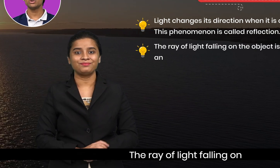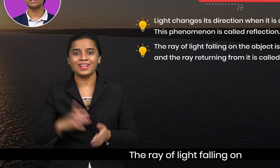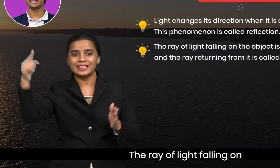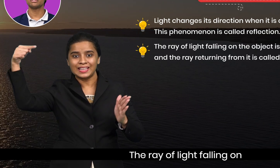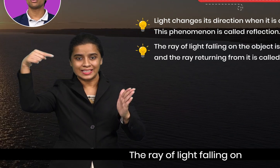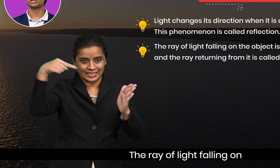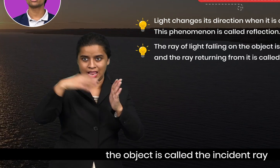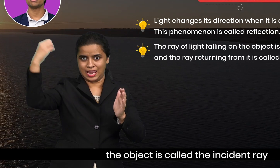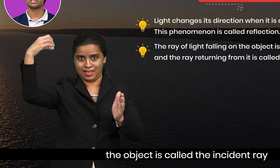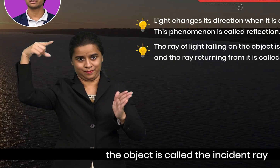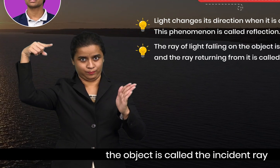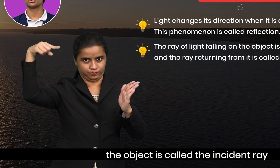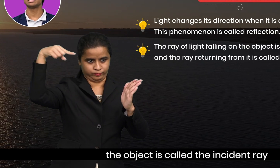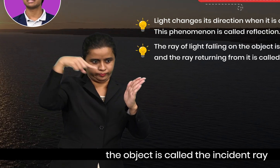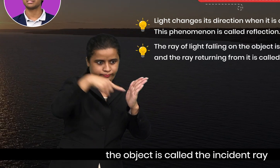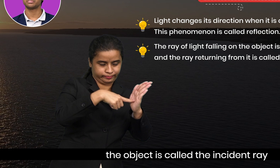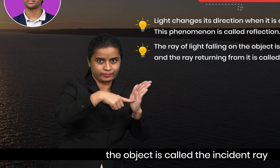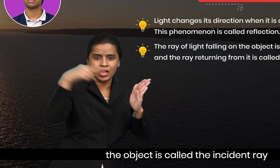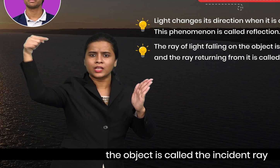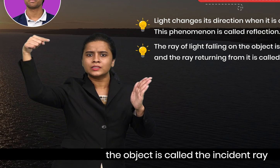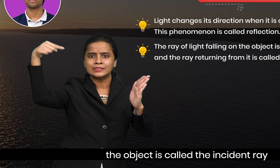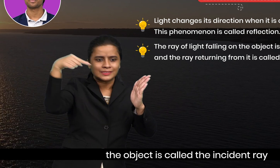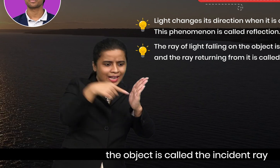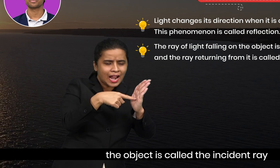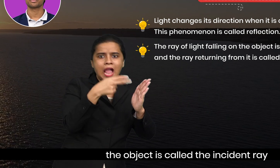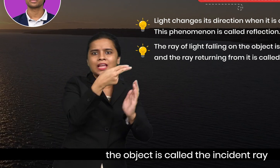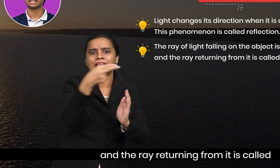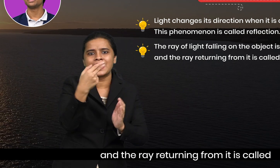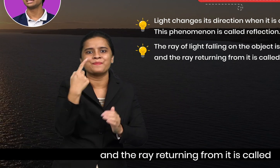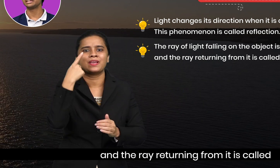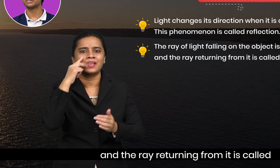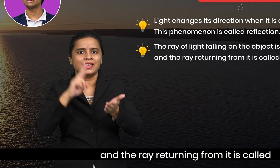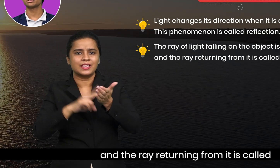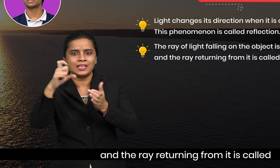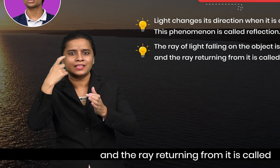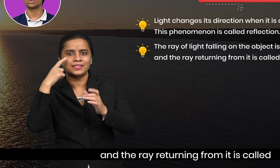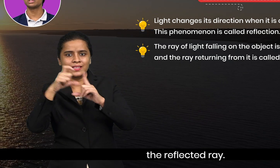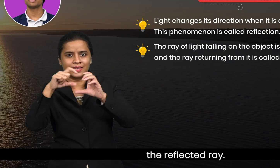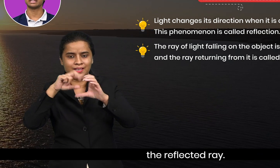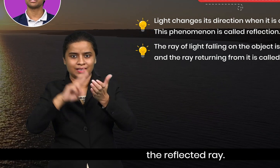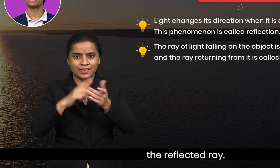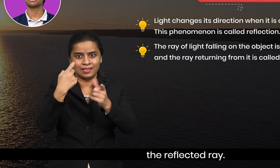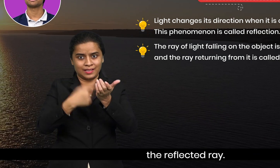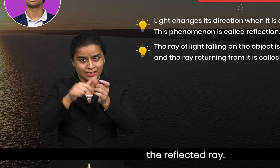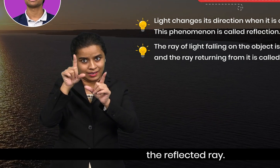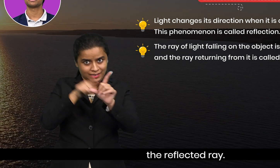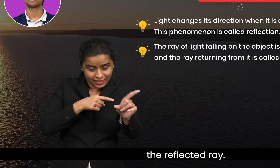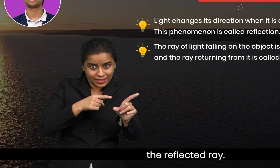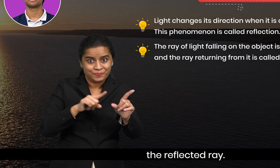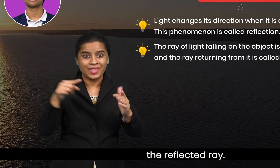The ray of light falling on the object is called the incident ray, and the ray returning from it is called the reflected ray.